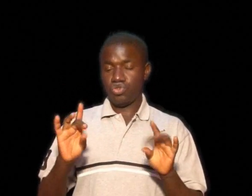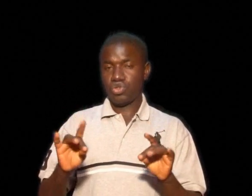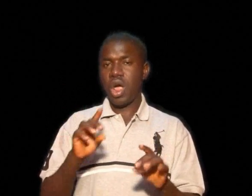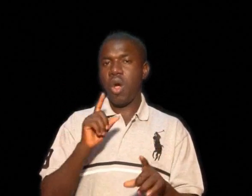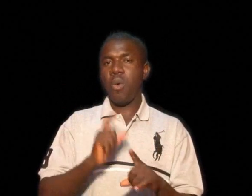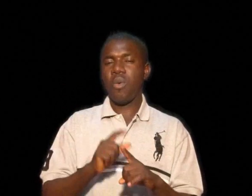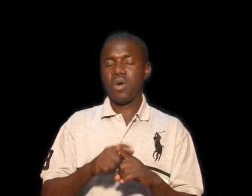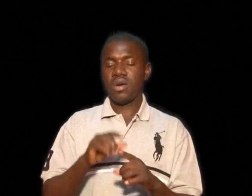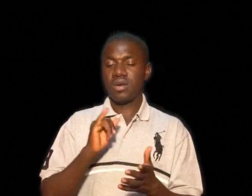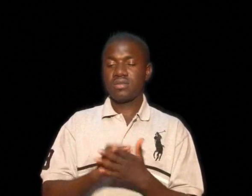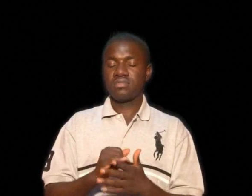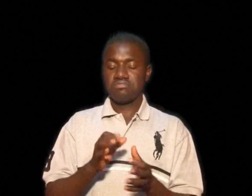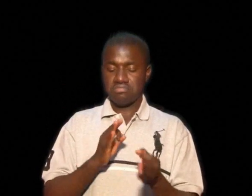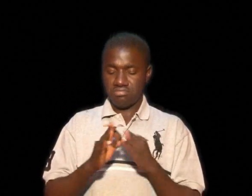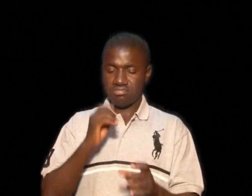have non-judgmental connotations.